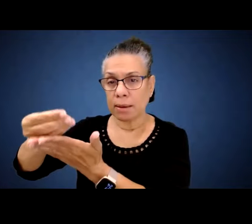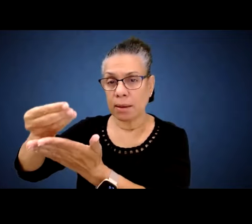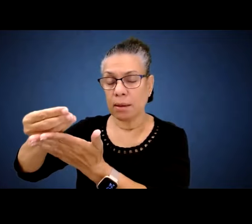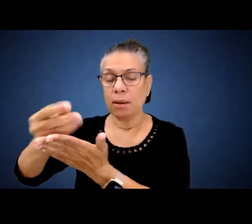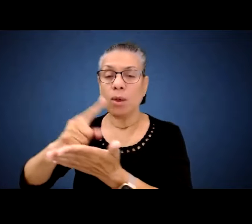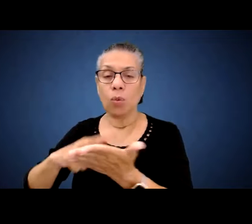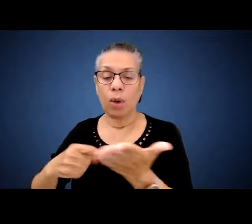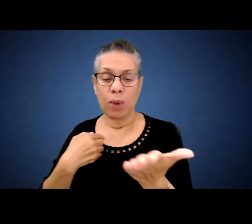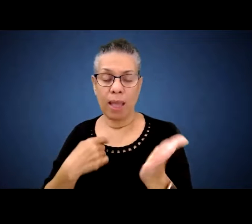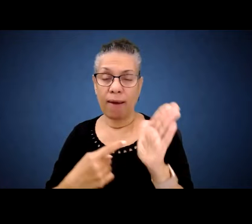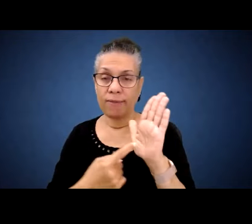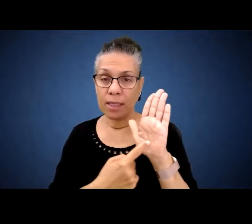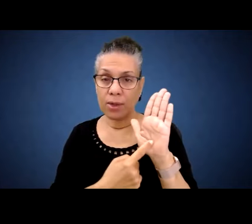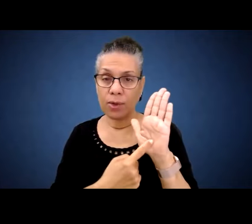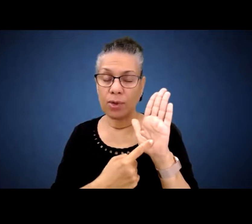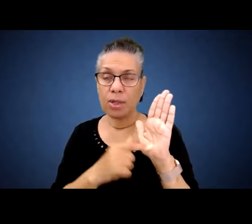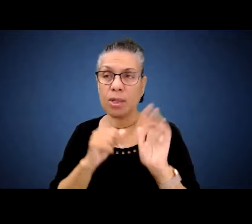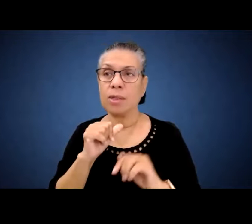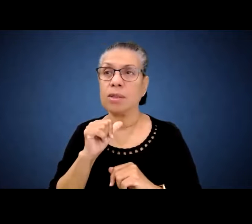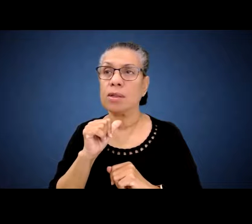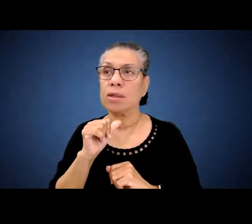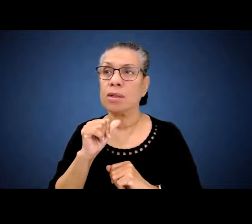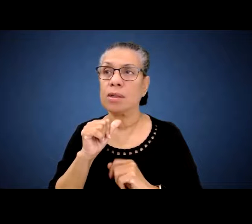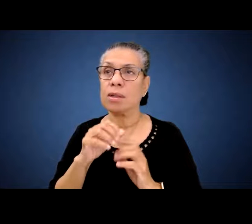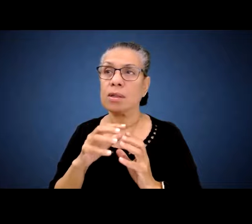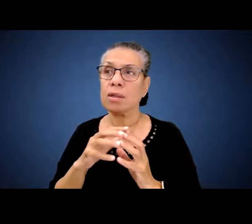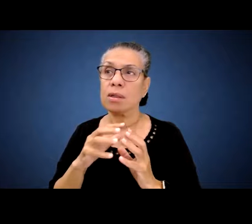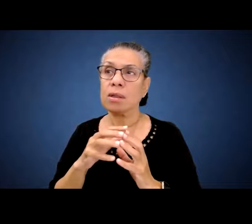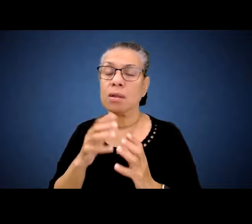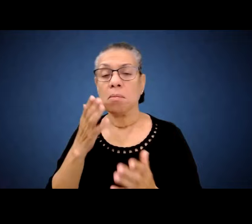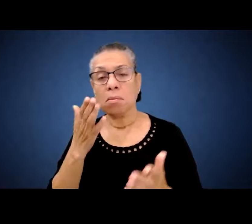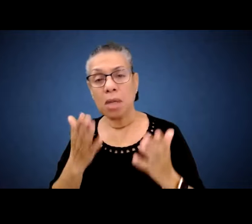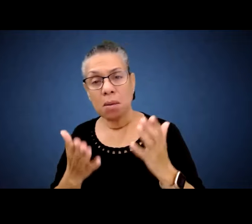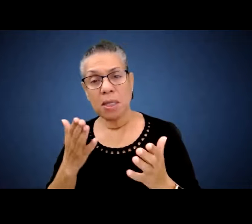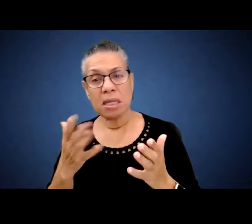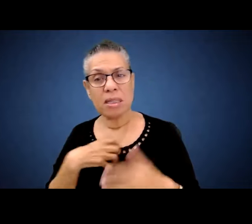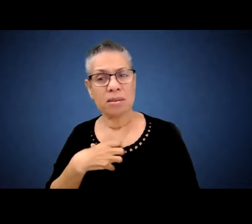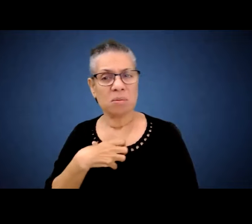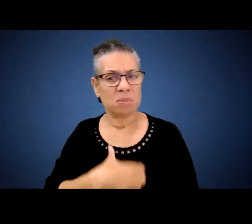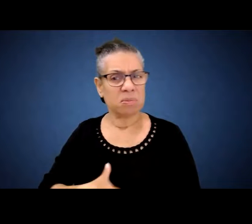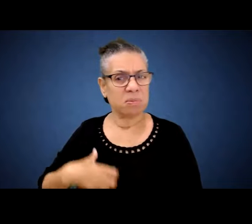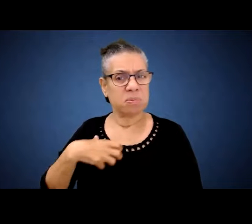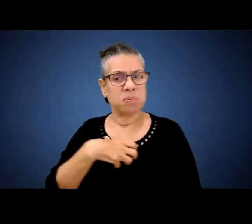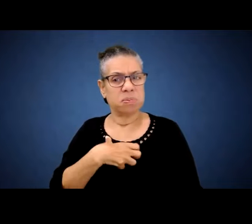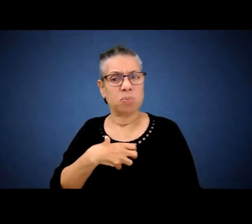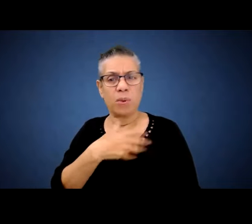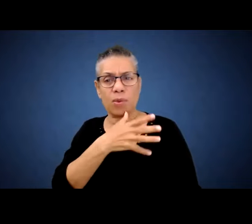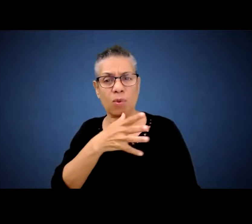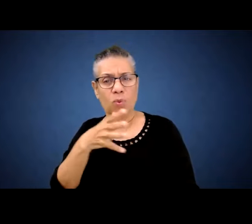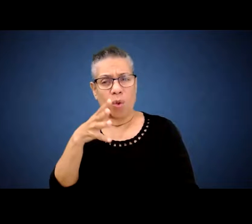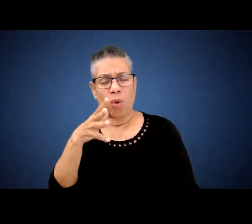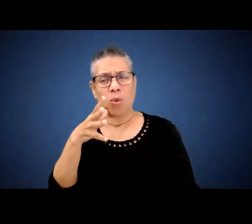here is not just about, although it may be particularly egregious in terms of the rural areas,